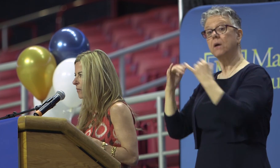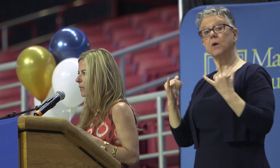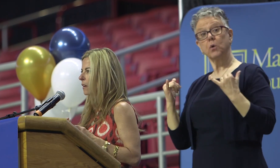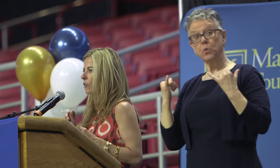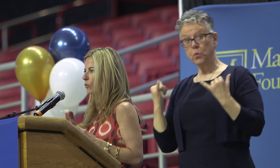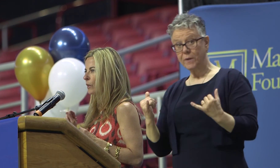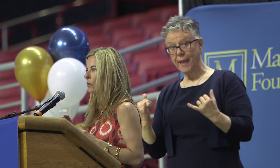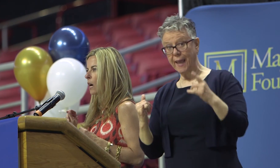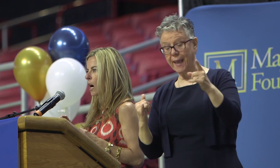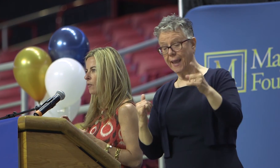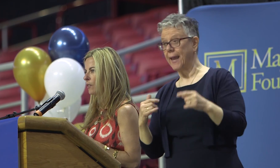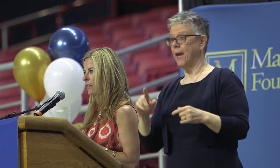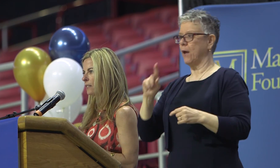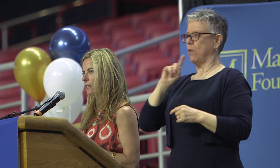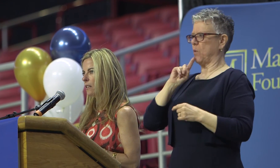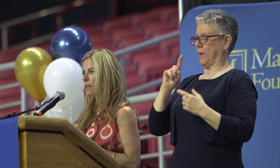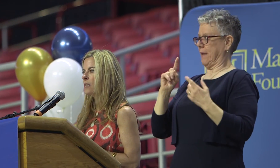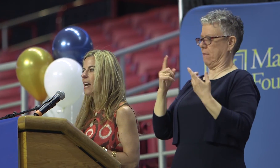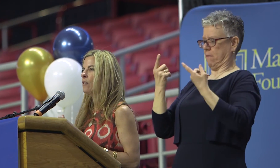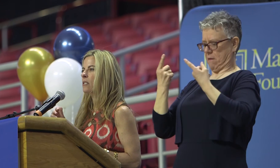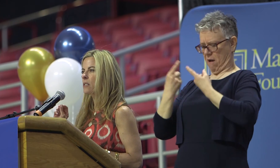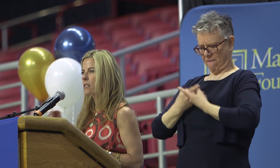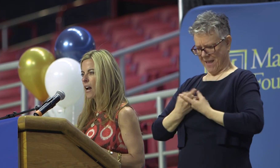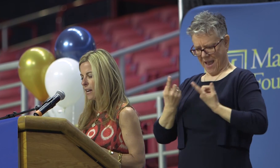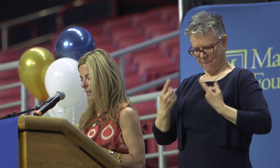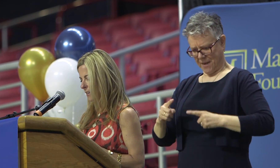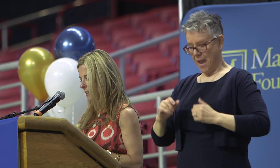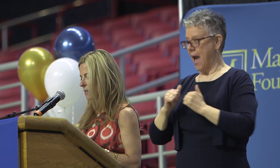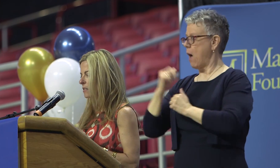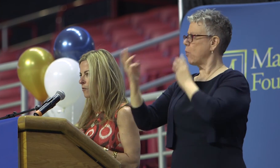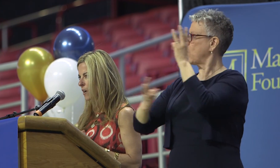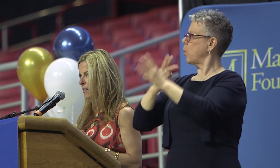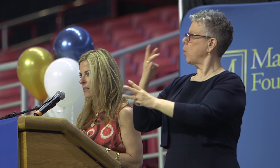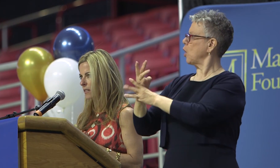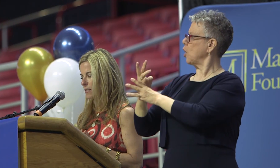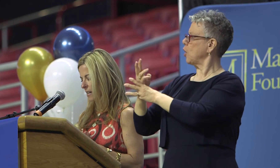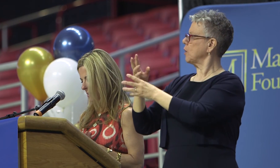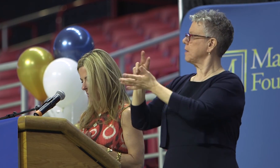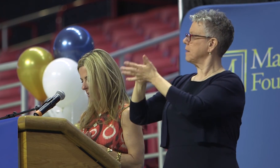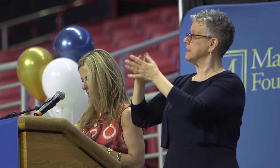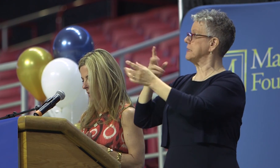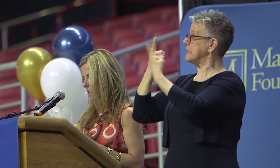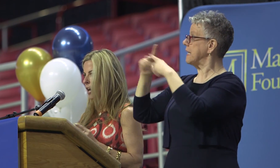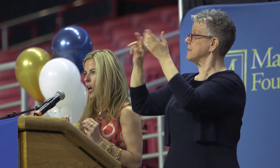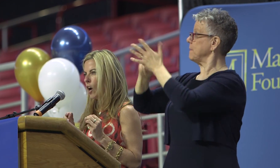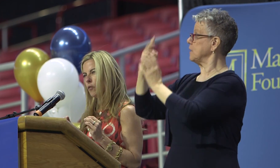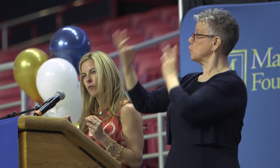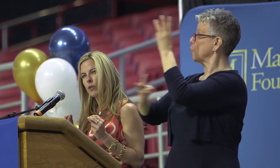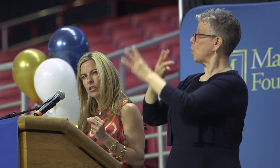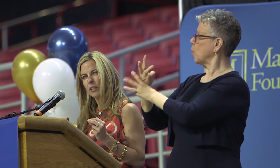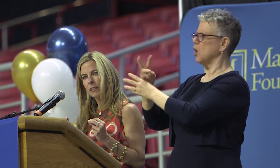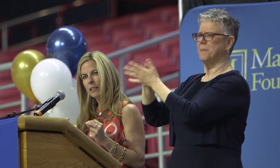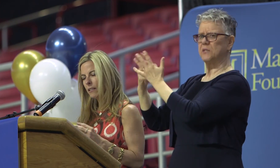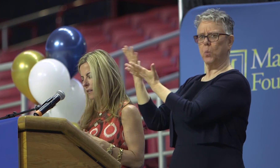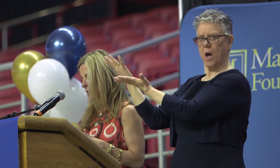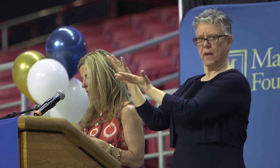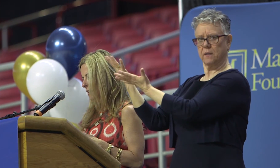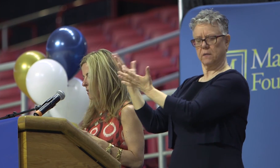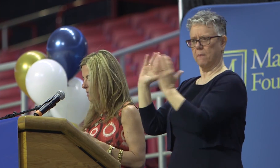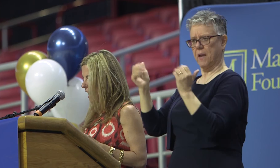Today, the real conflict is how society defines success.